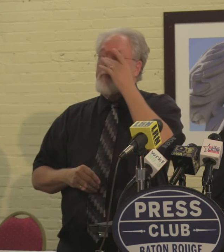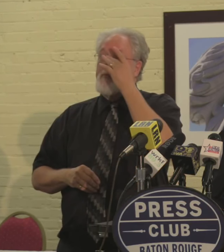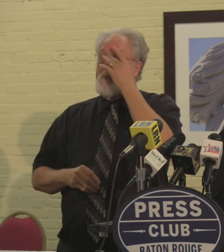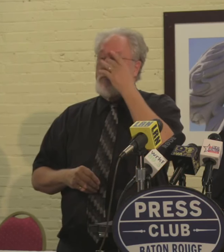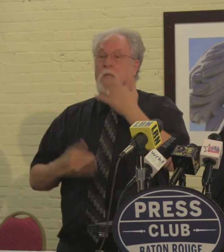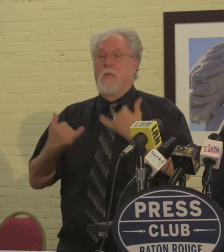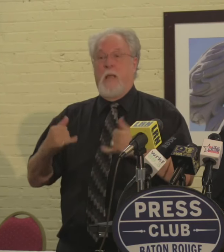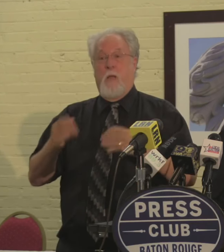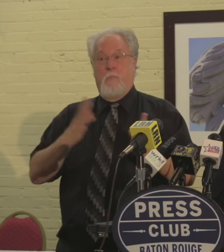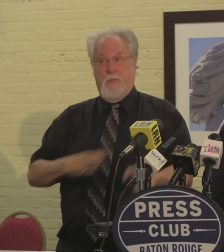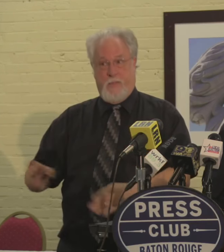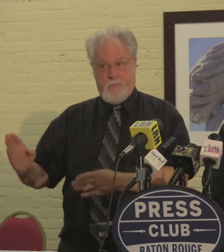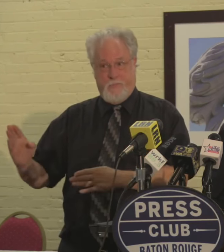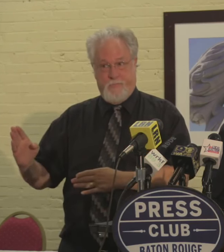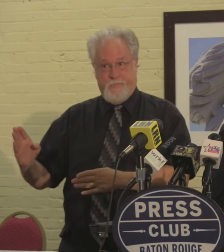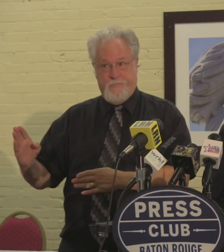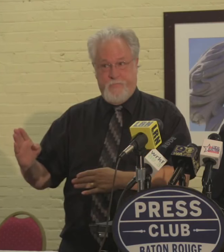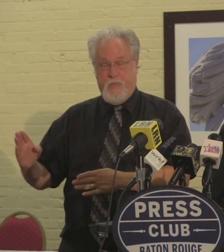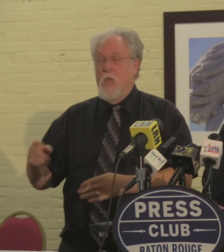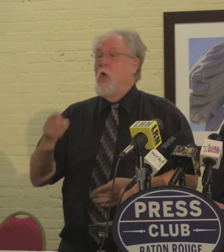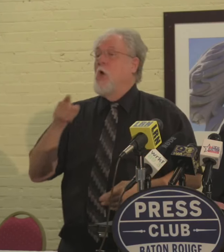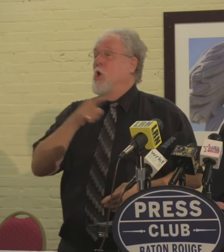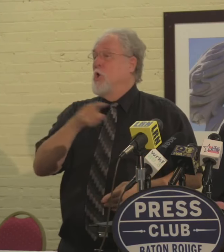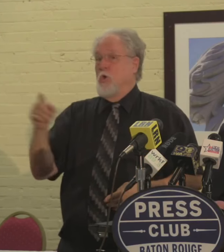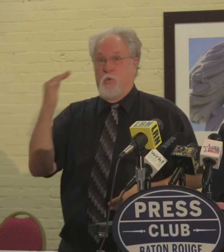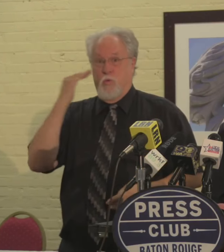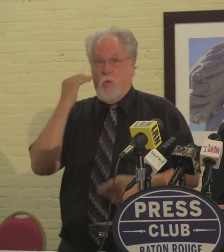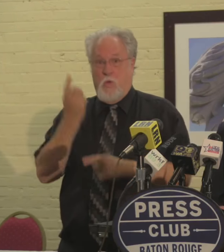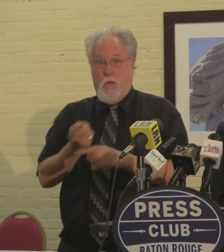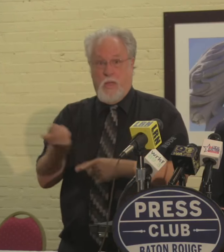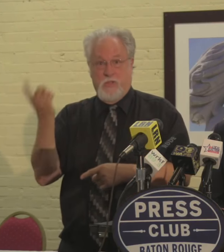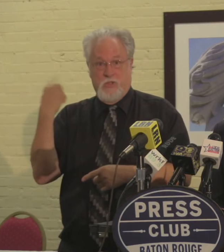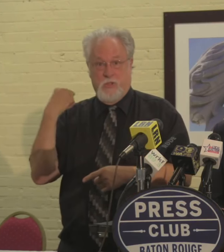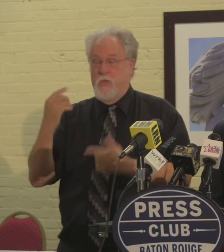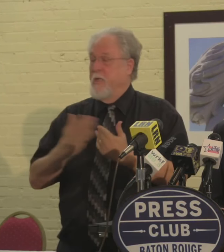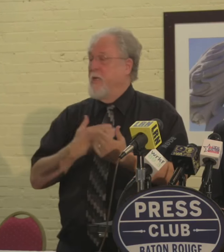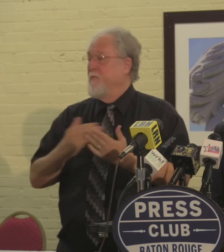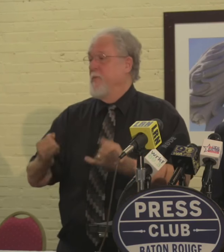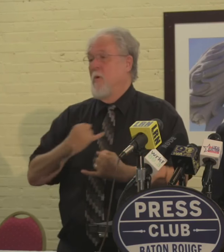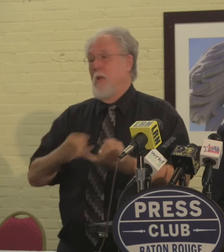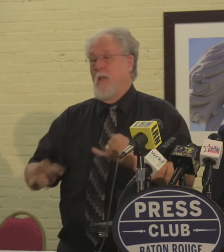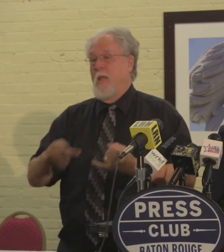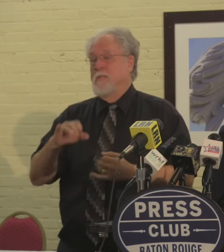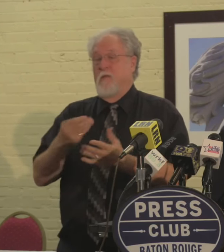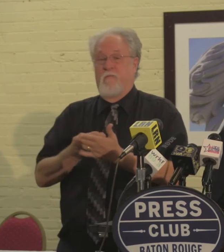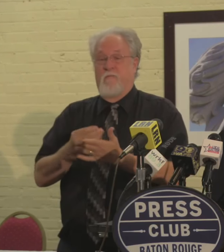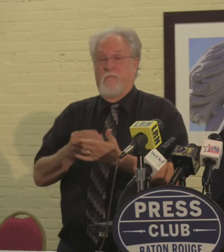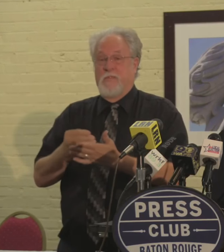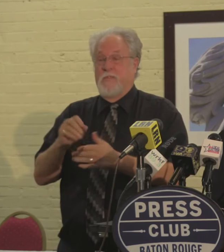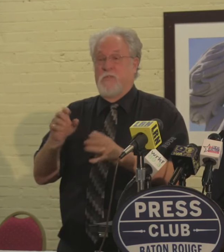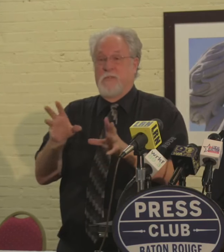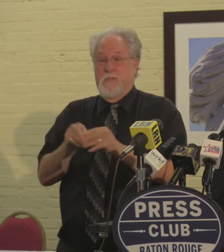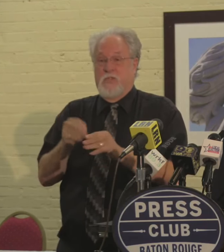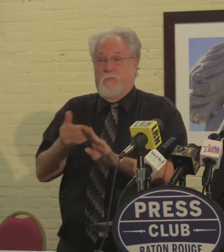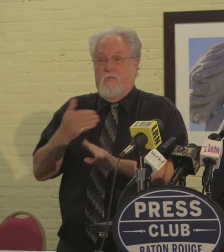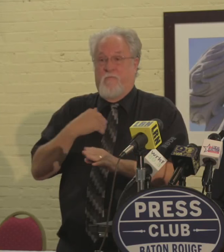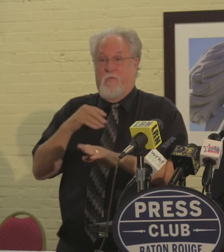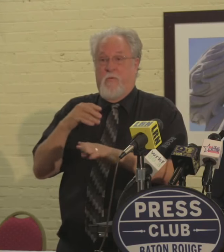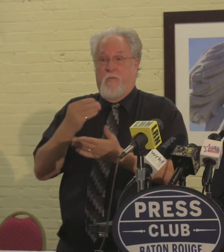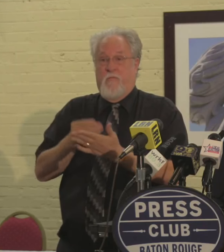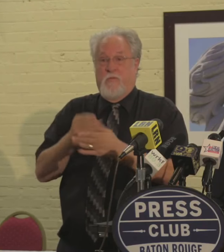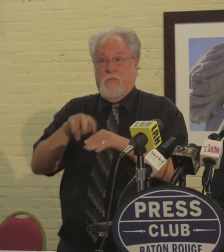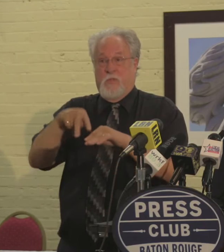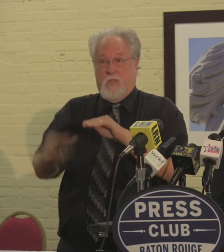Now, the plan. As you know, last year, even though it was the last fiscal session before the fiscal cliff, the